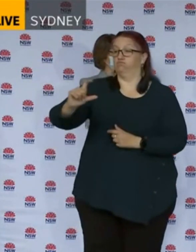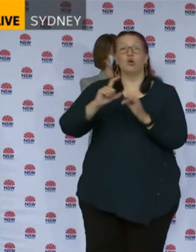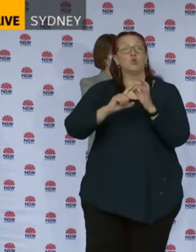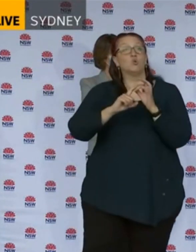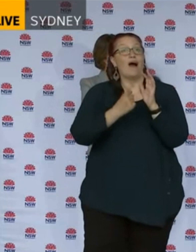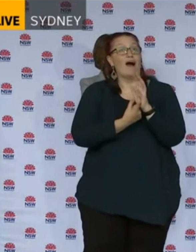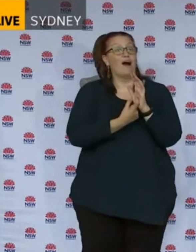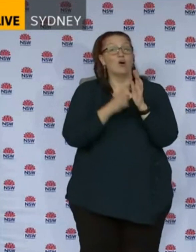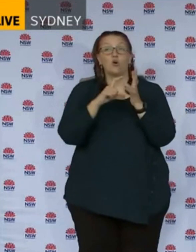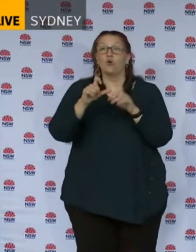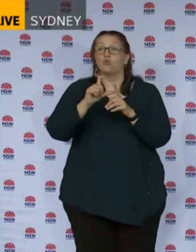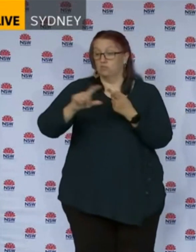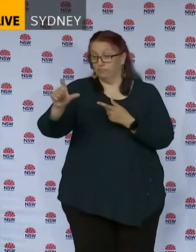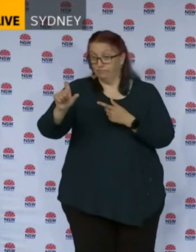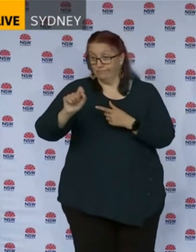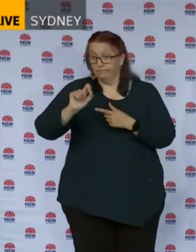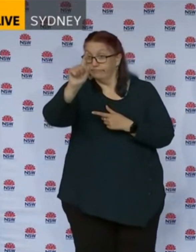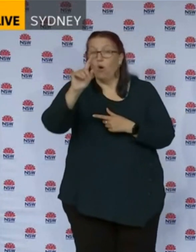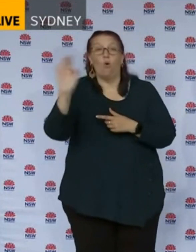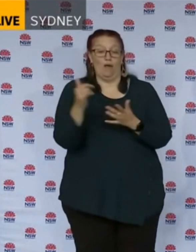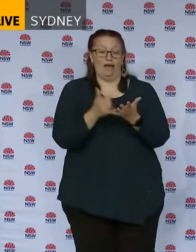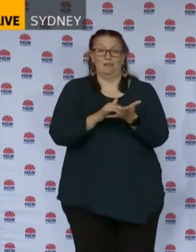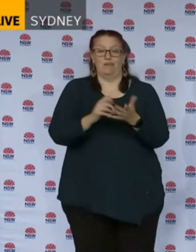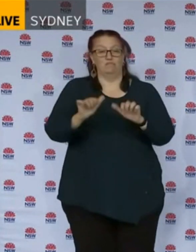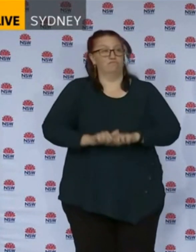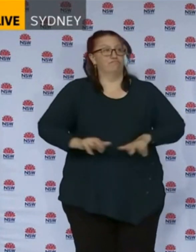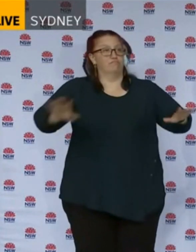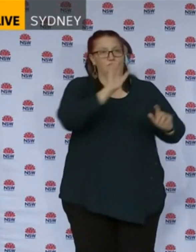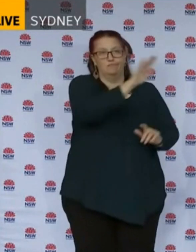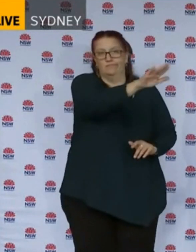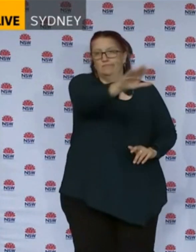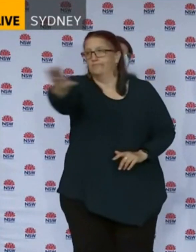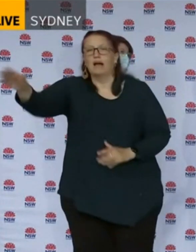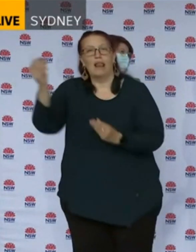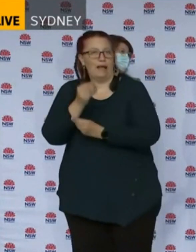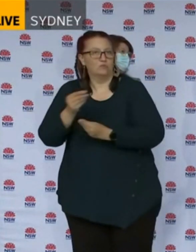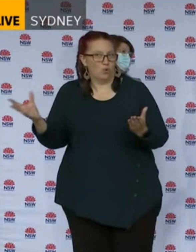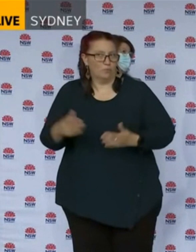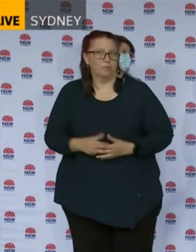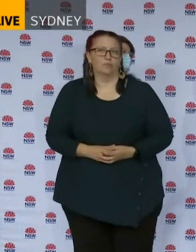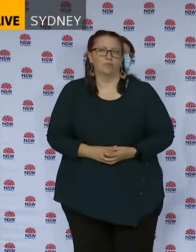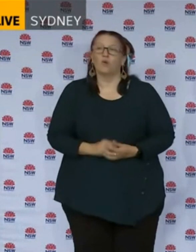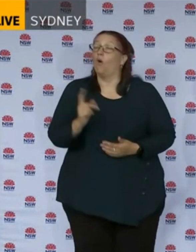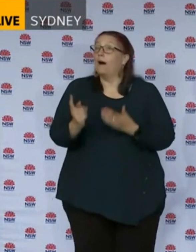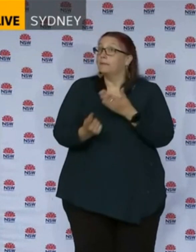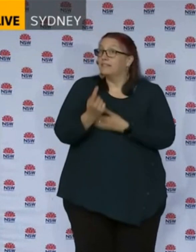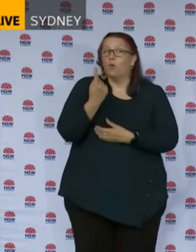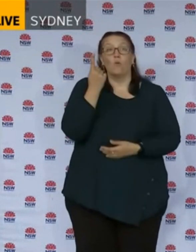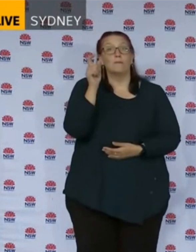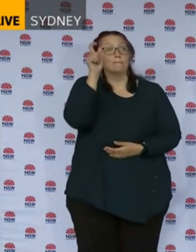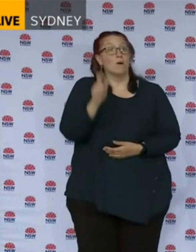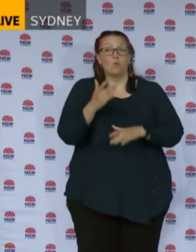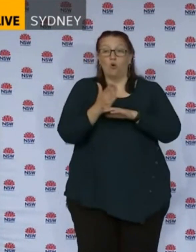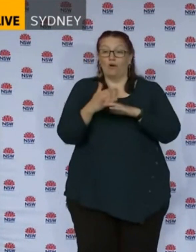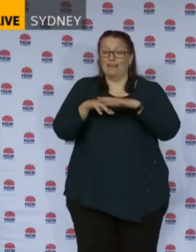in. So what had happened is one of our public health clinicians had identified